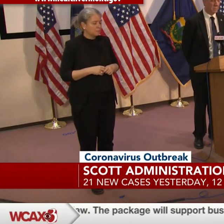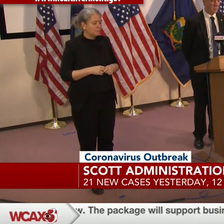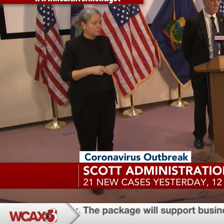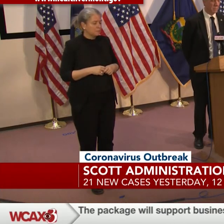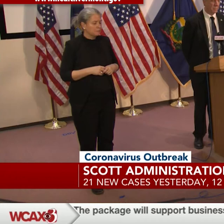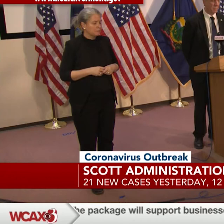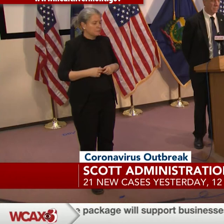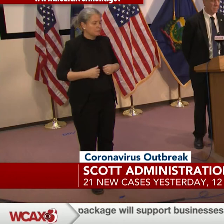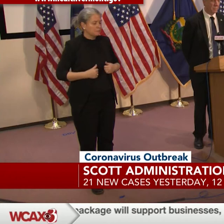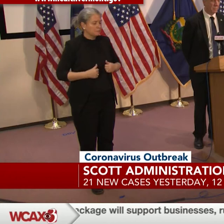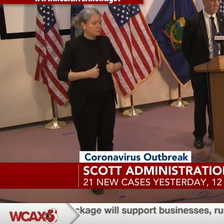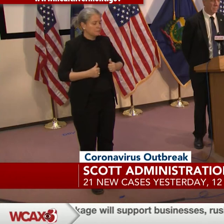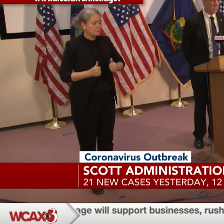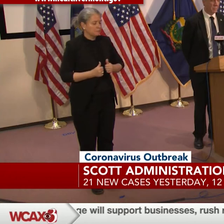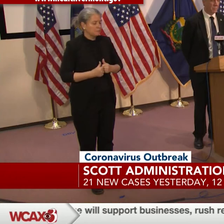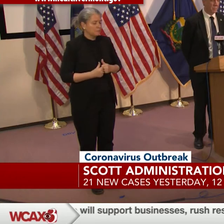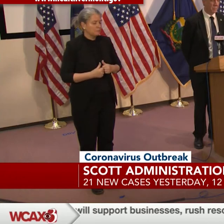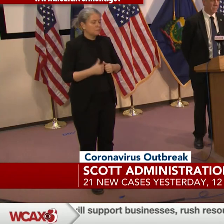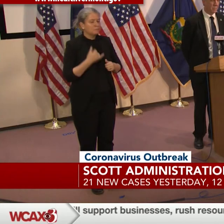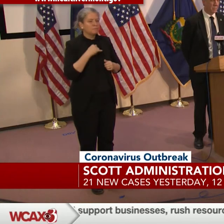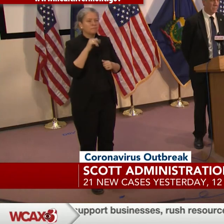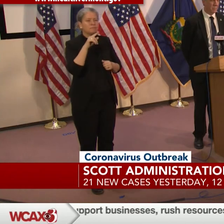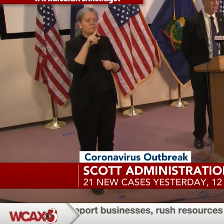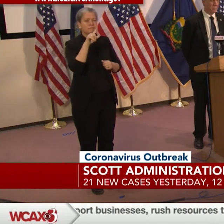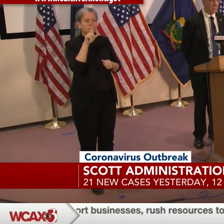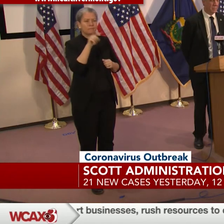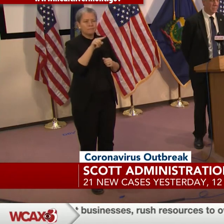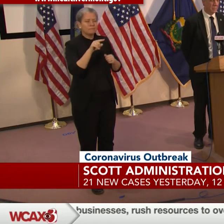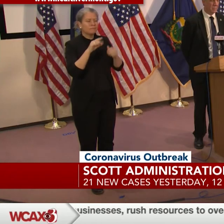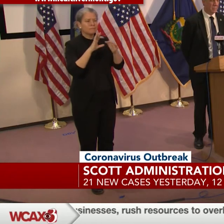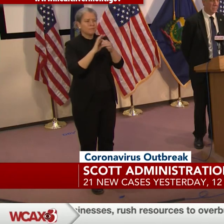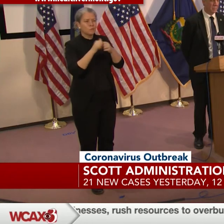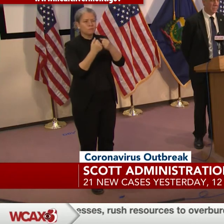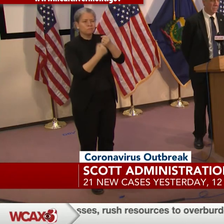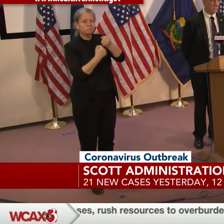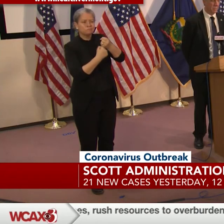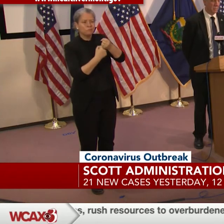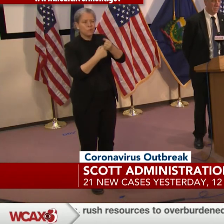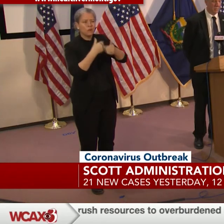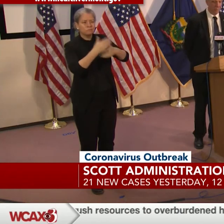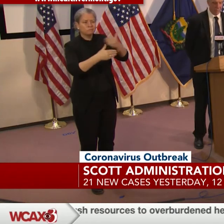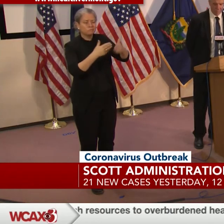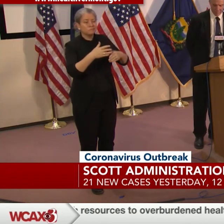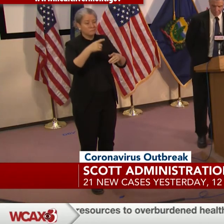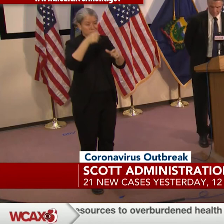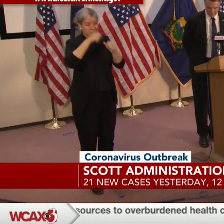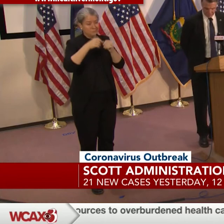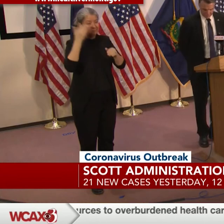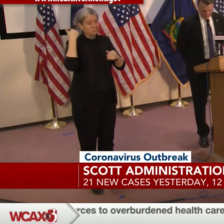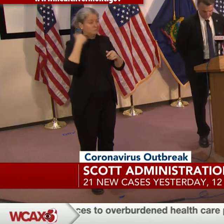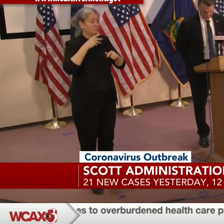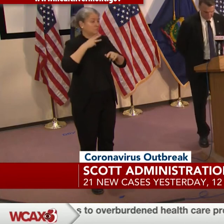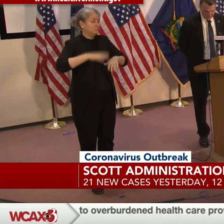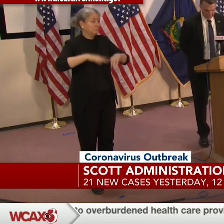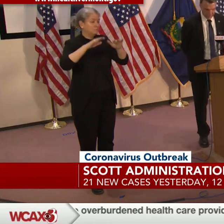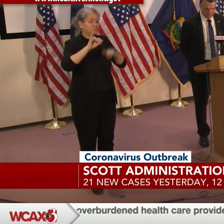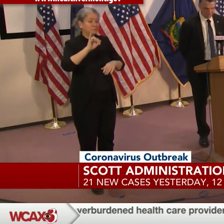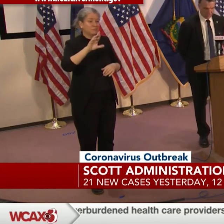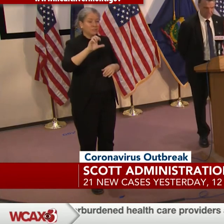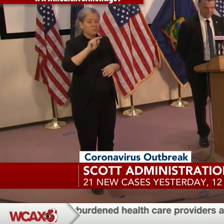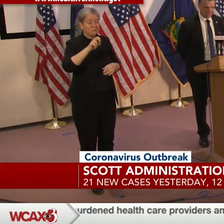great. This is about infrastructure. After Irene, I'm sure you'll recall that we